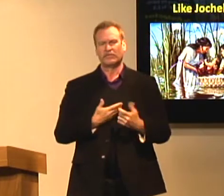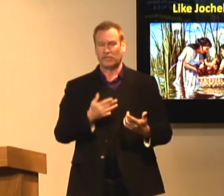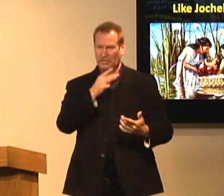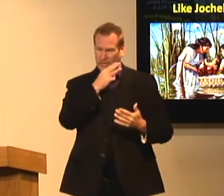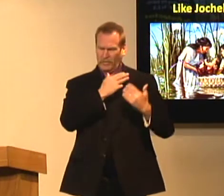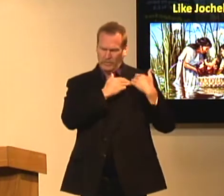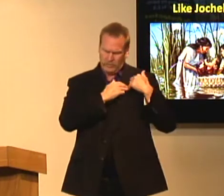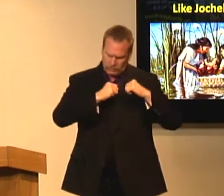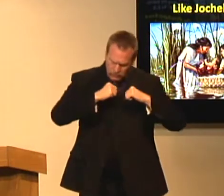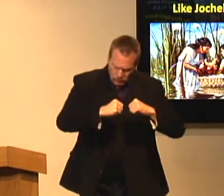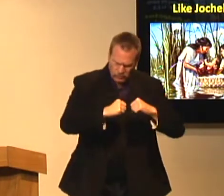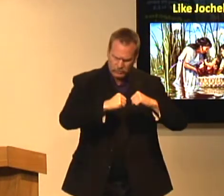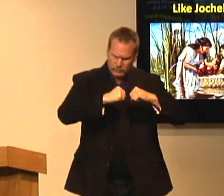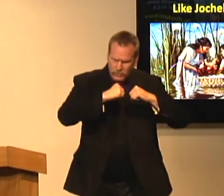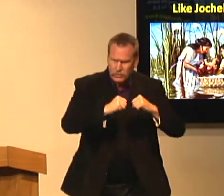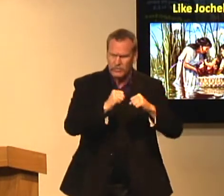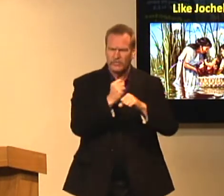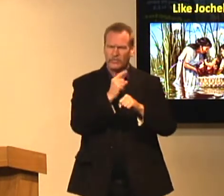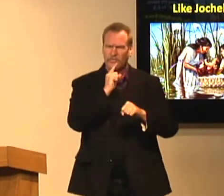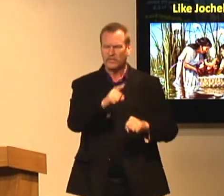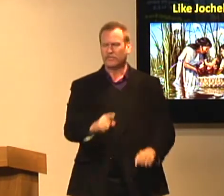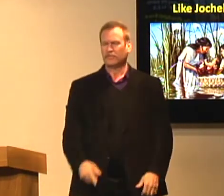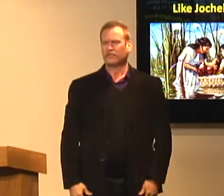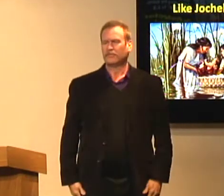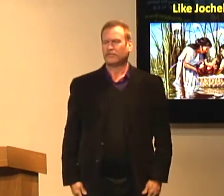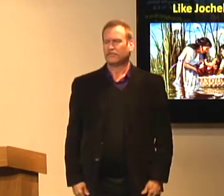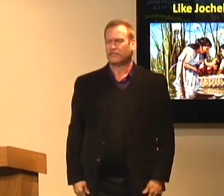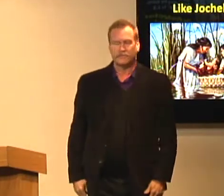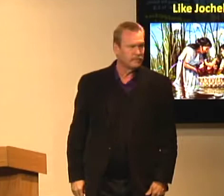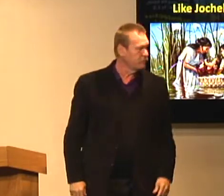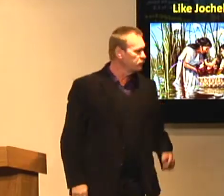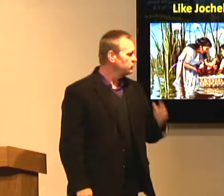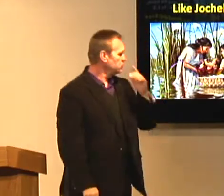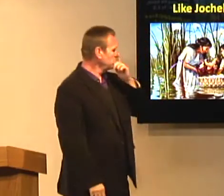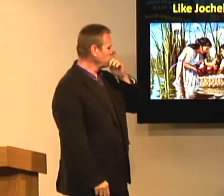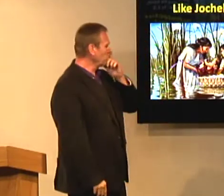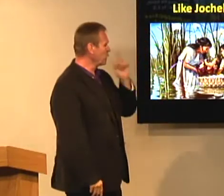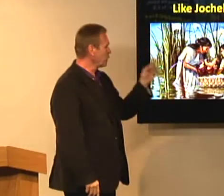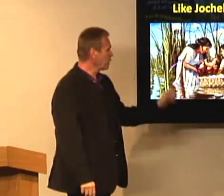like Jacque Abed, need to be protectors of life.